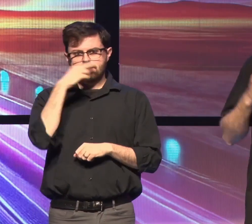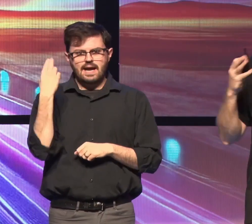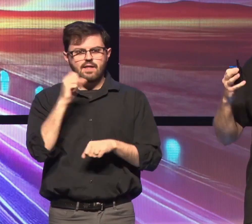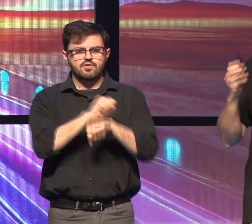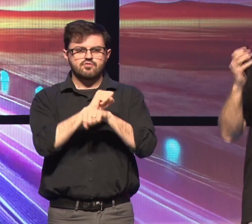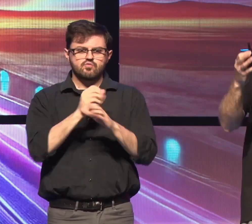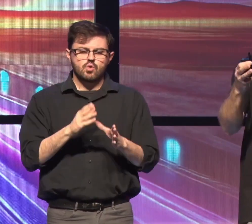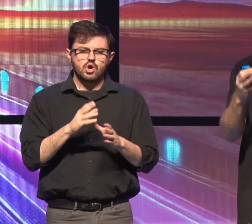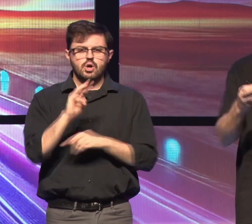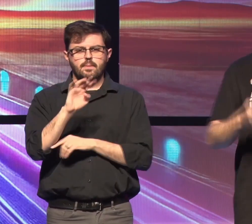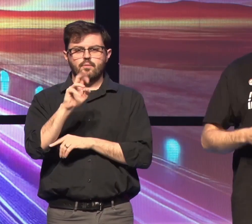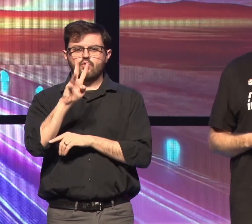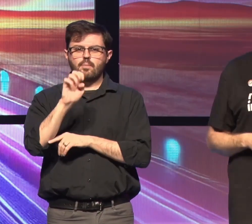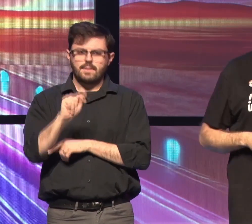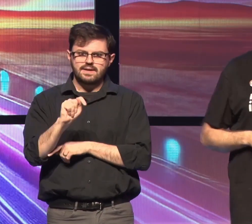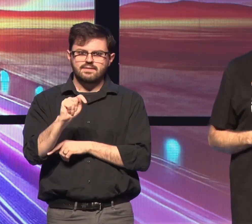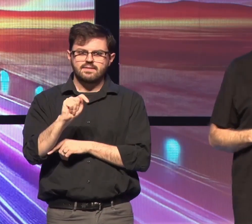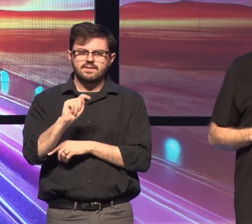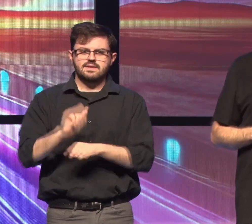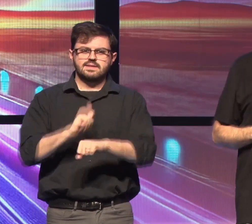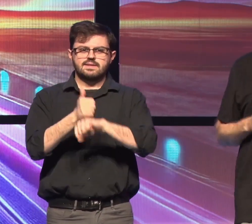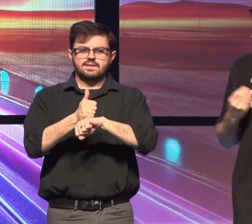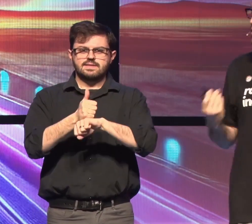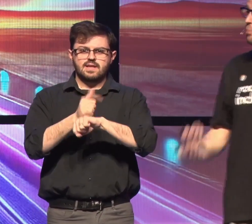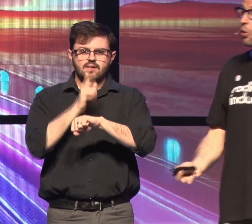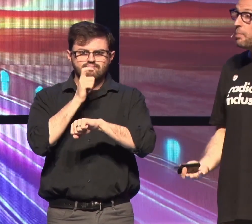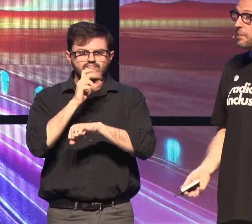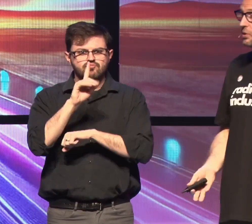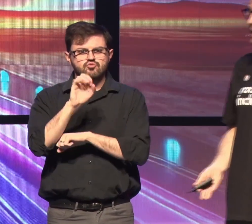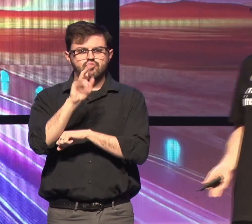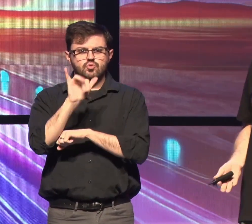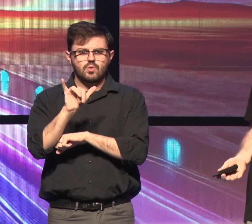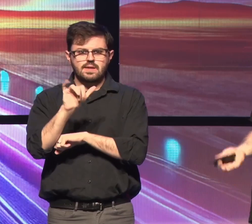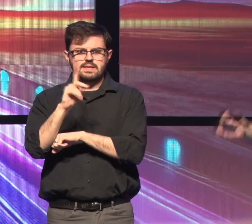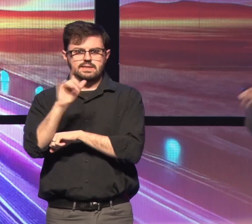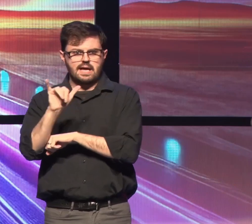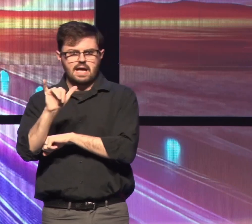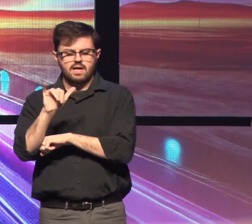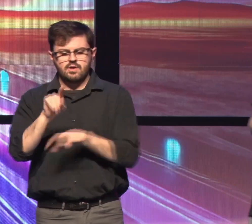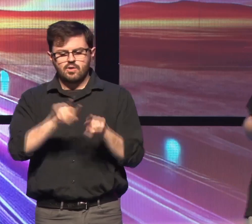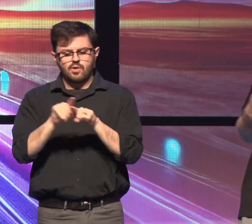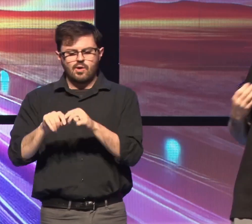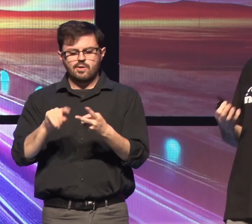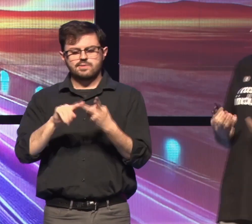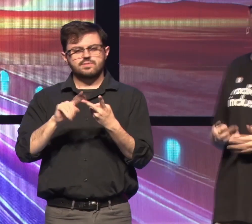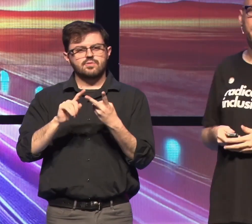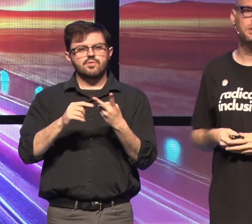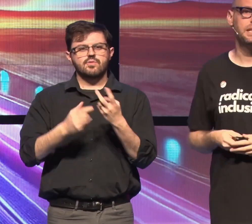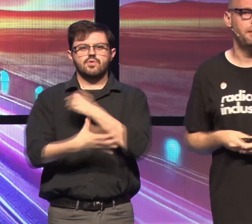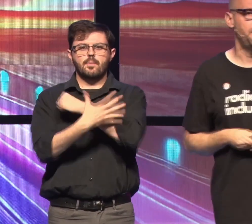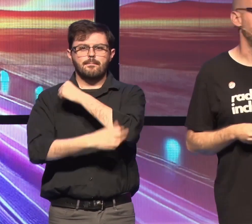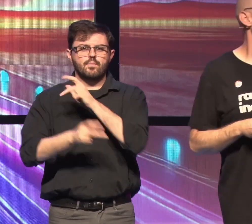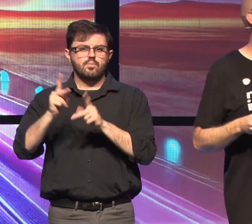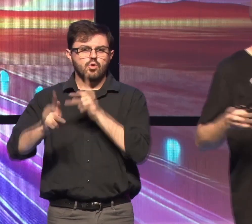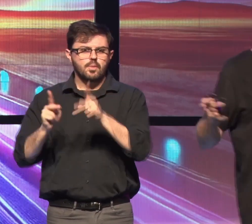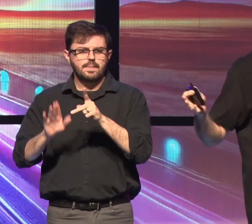subversive approach to modern culture, right? And then you have the Poor People's Campaign of recent years. If you've heard of the Poor People's Campaign, these are